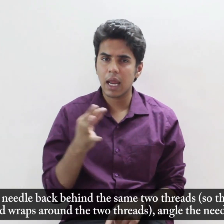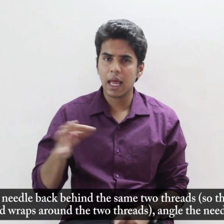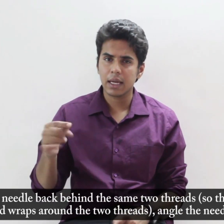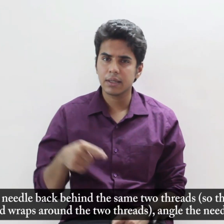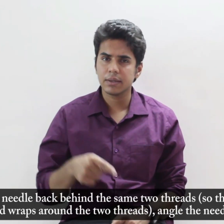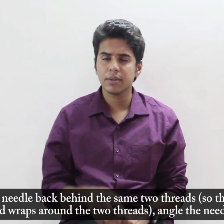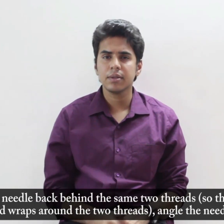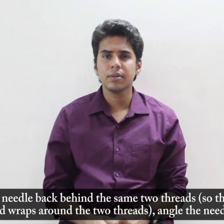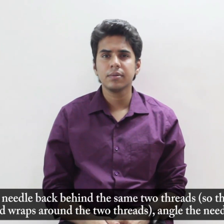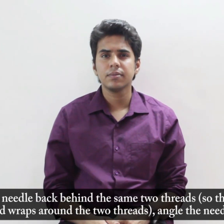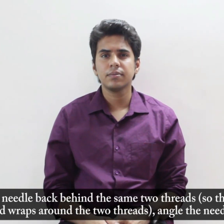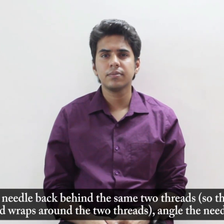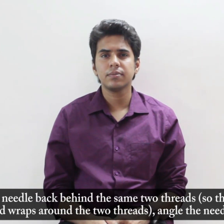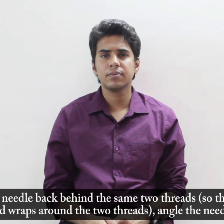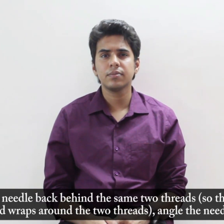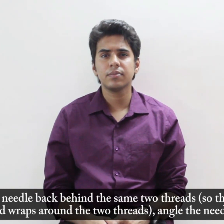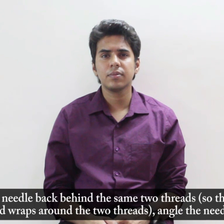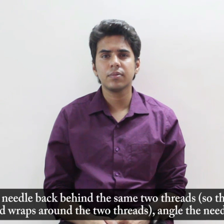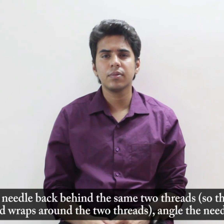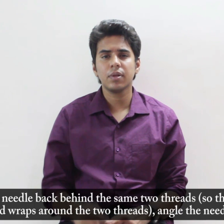threads. Angle the needle down